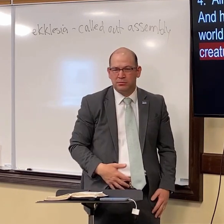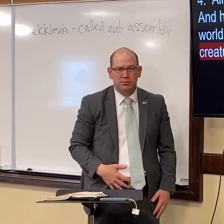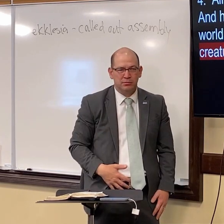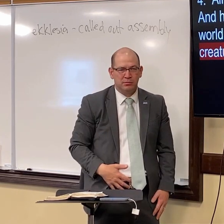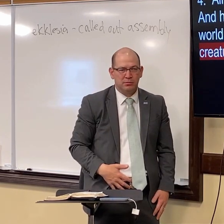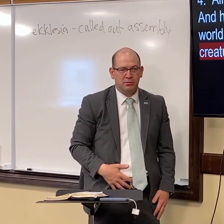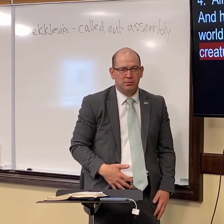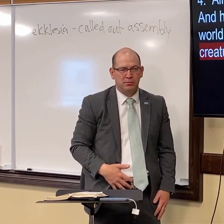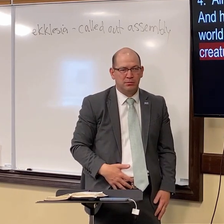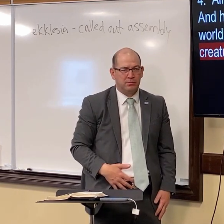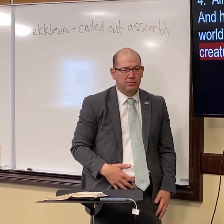That's so important.